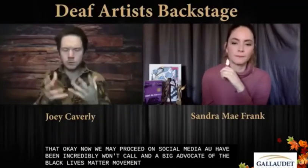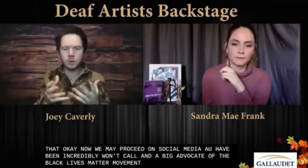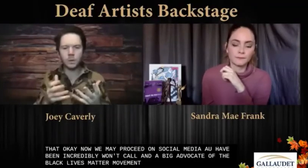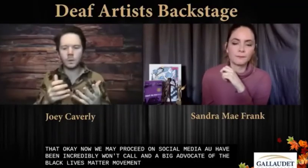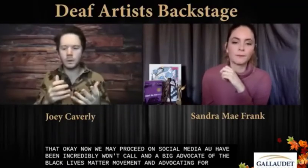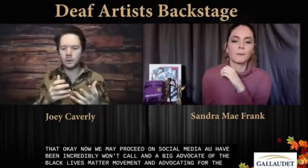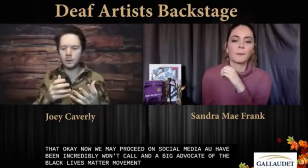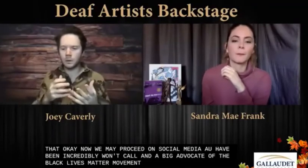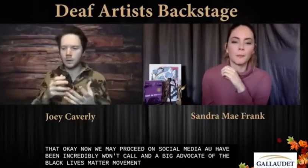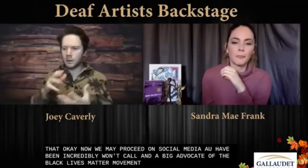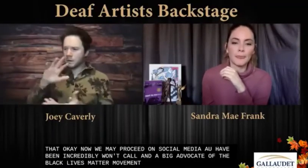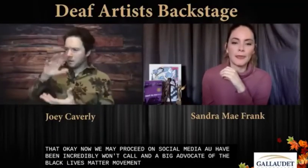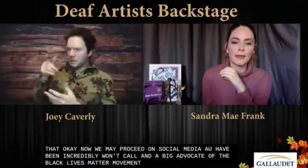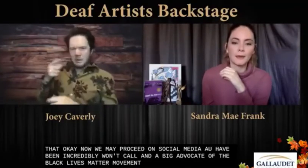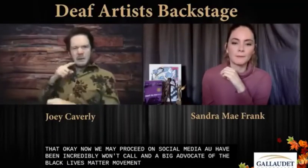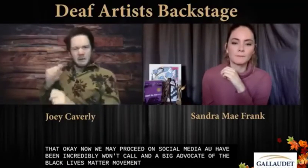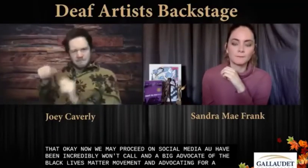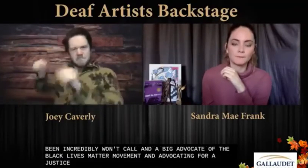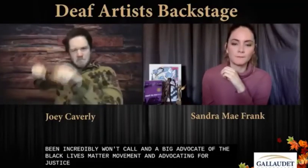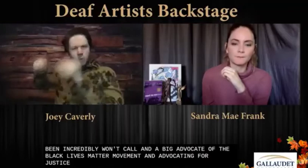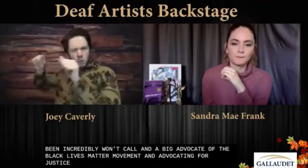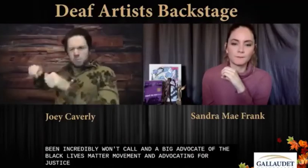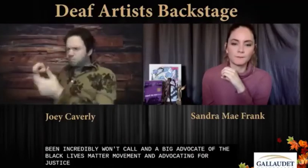advocating for diversity and social justice